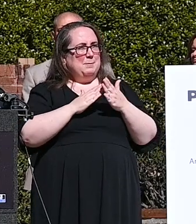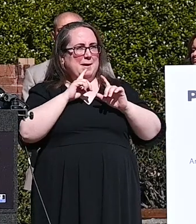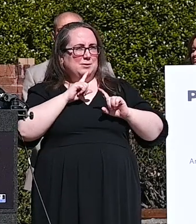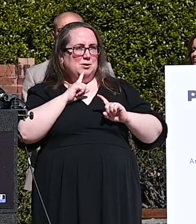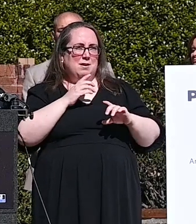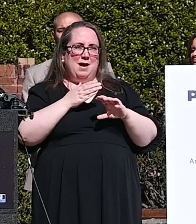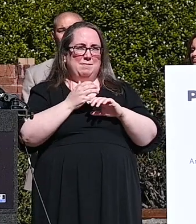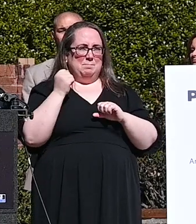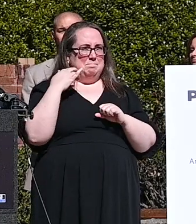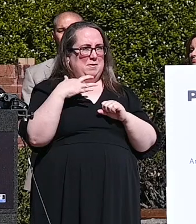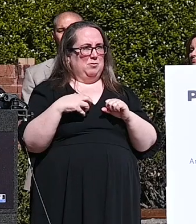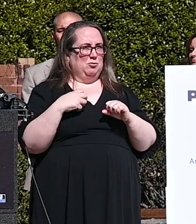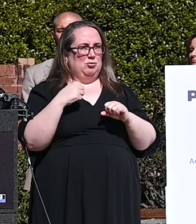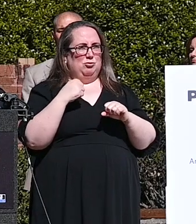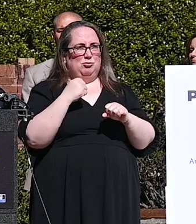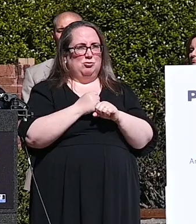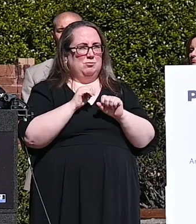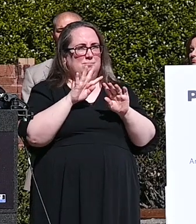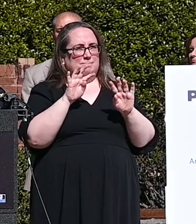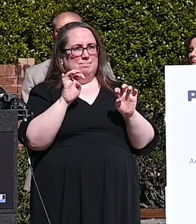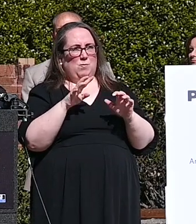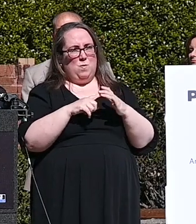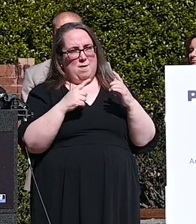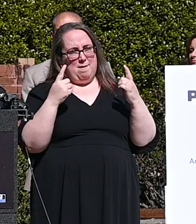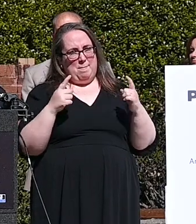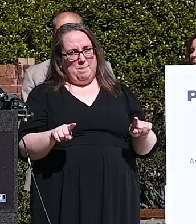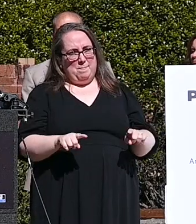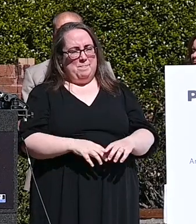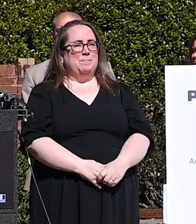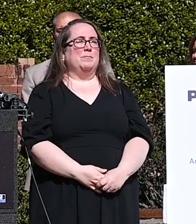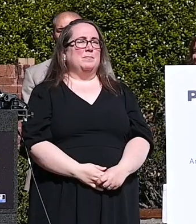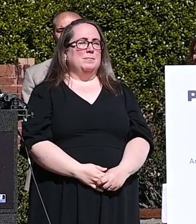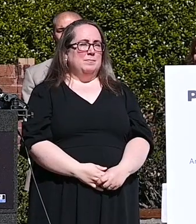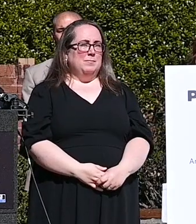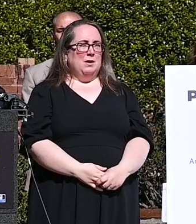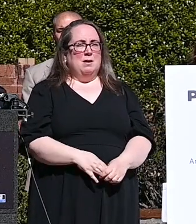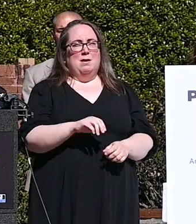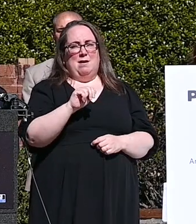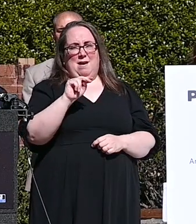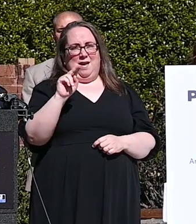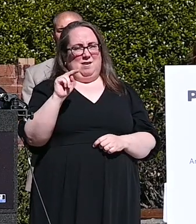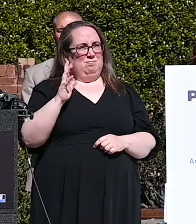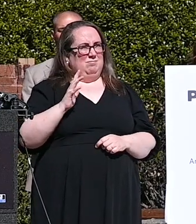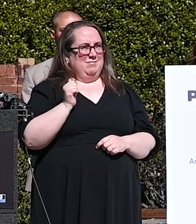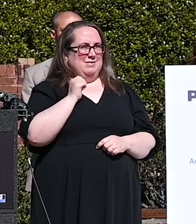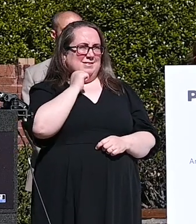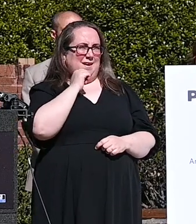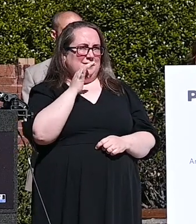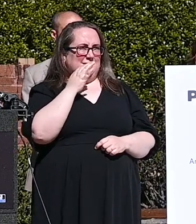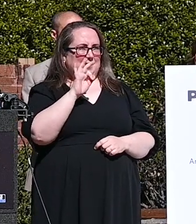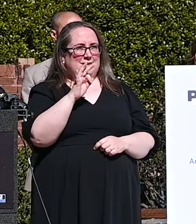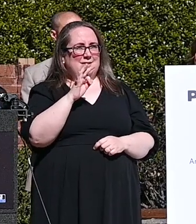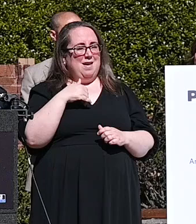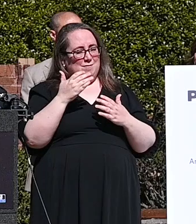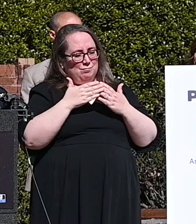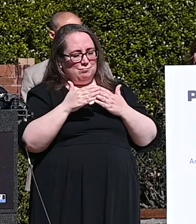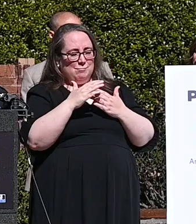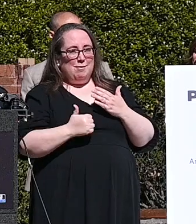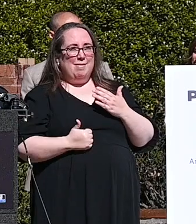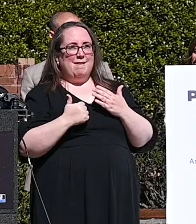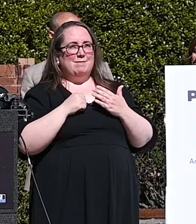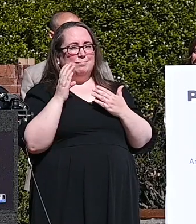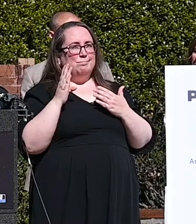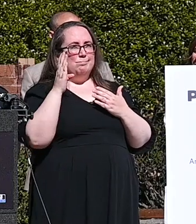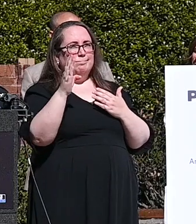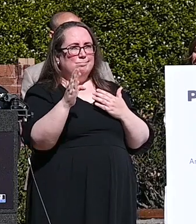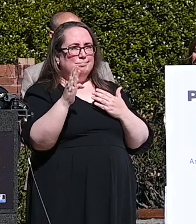after decades of unanswered questions. Ann was just 19 years old, and she had her whole life